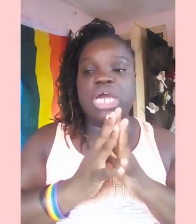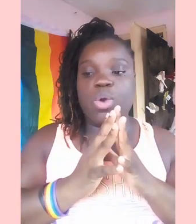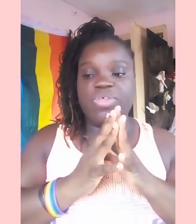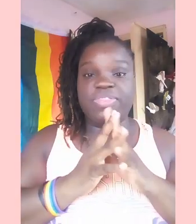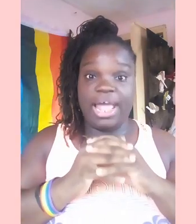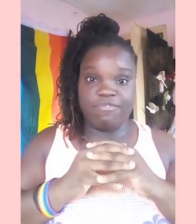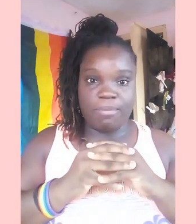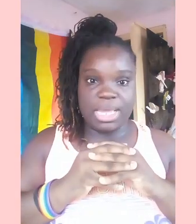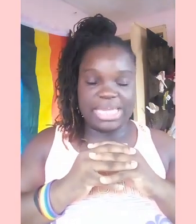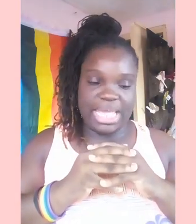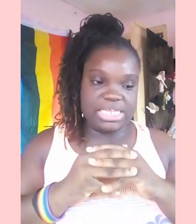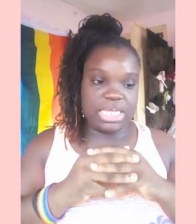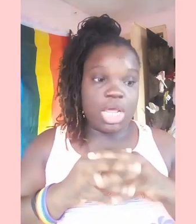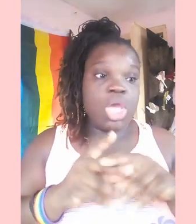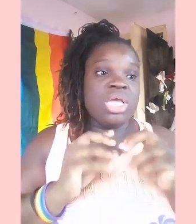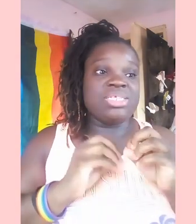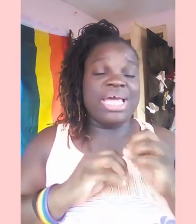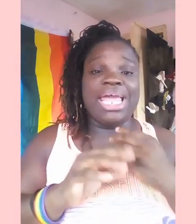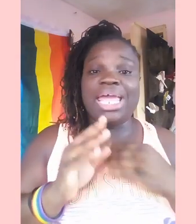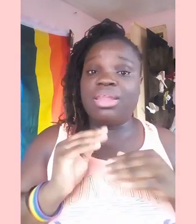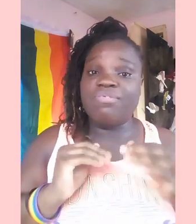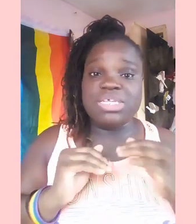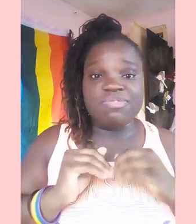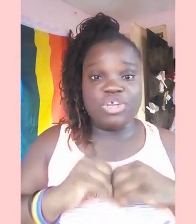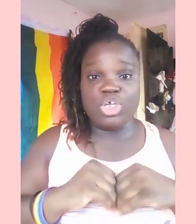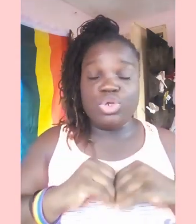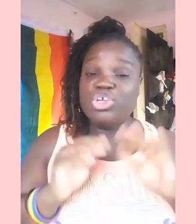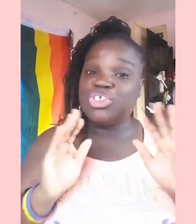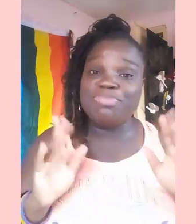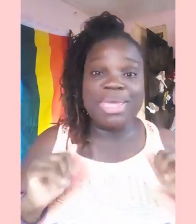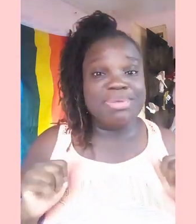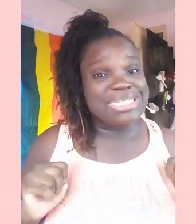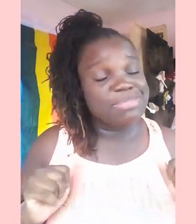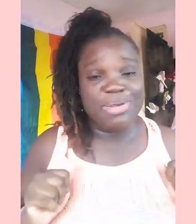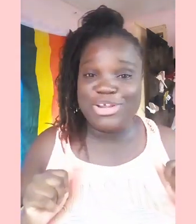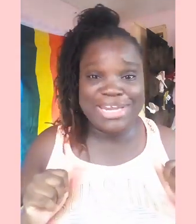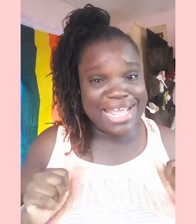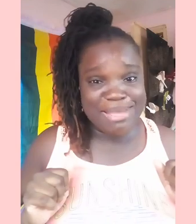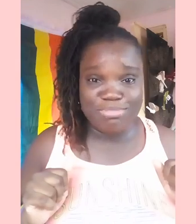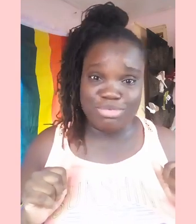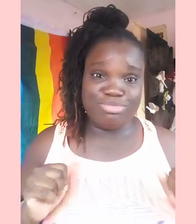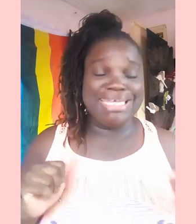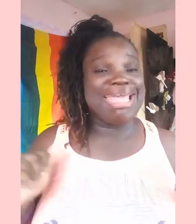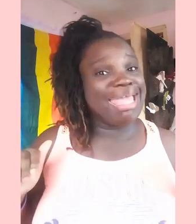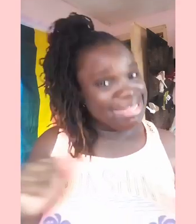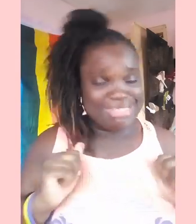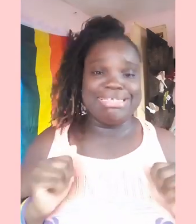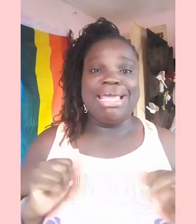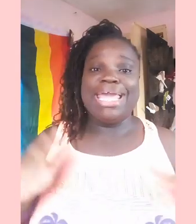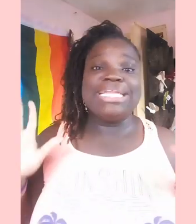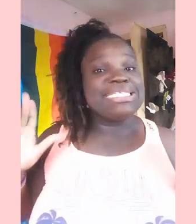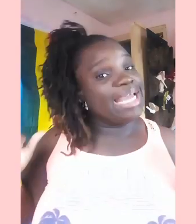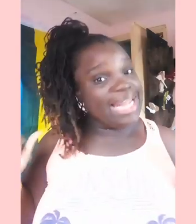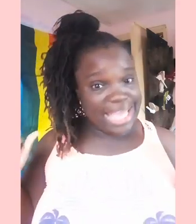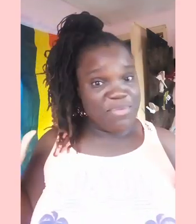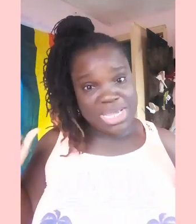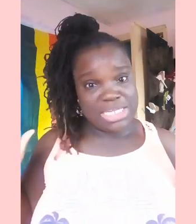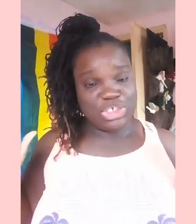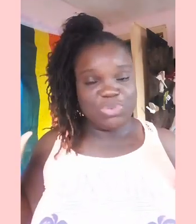start with the alphabet, like I said. So at the end of this video, you should be able to spell your name, boo. Yes, in sign language.